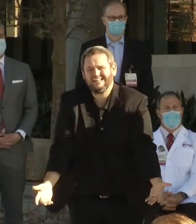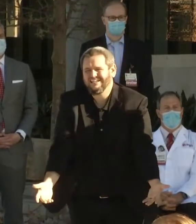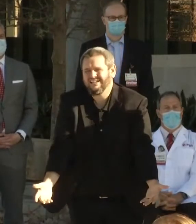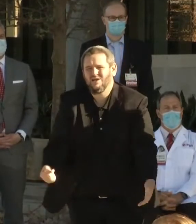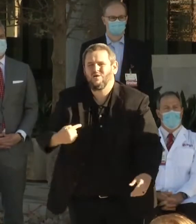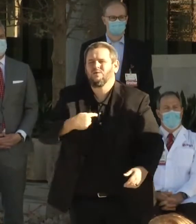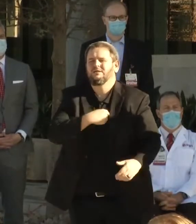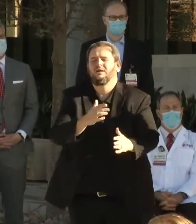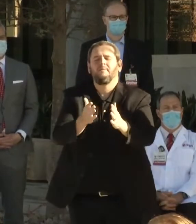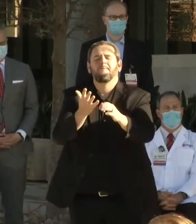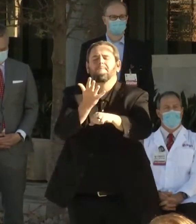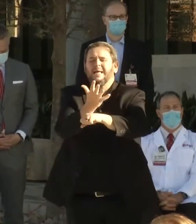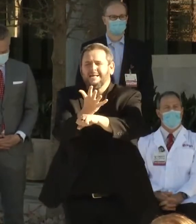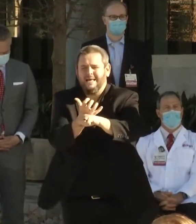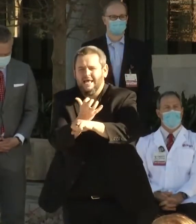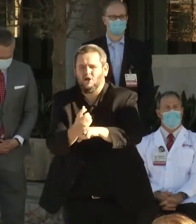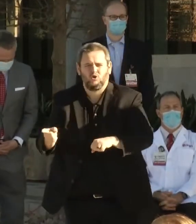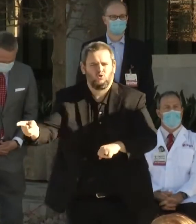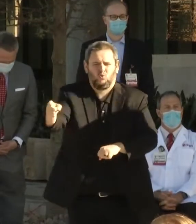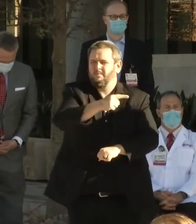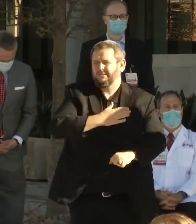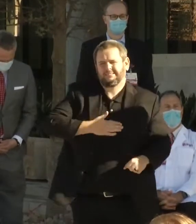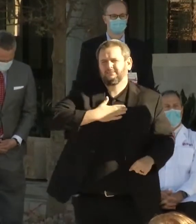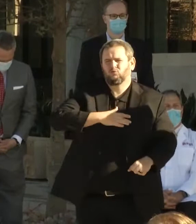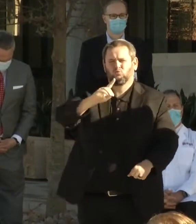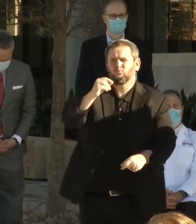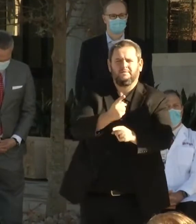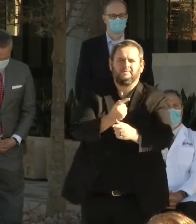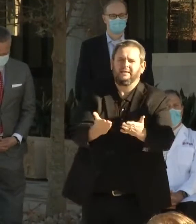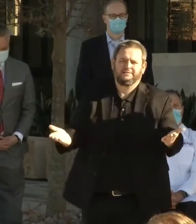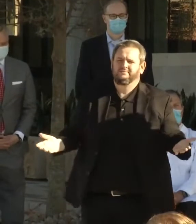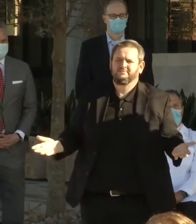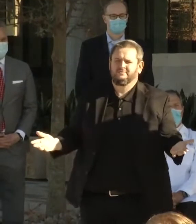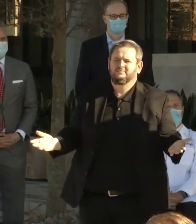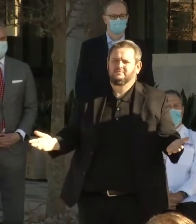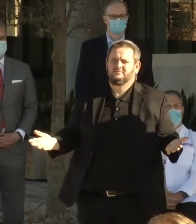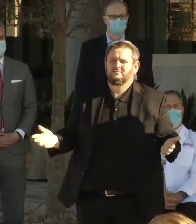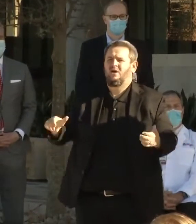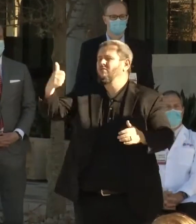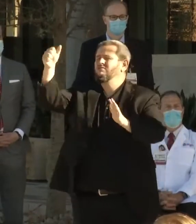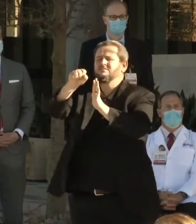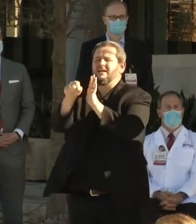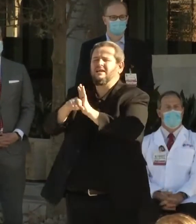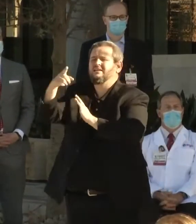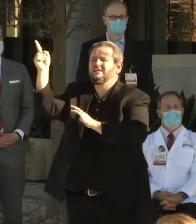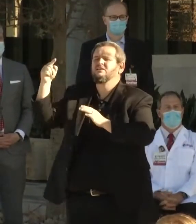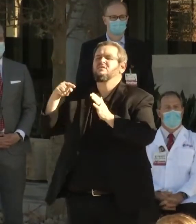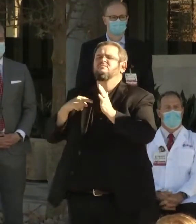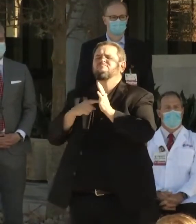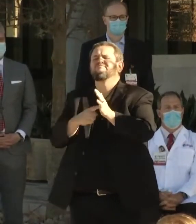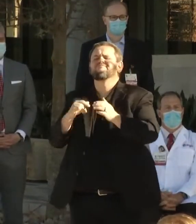And when you look at other states that have done things different than we have in Oklahoma, Illinois, for example,